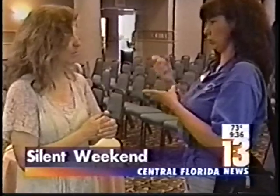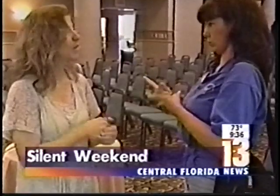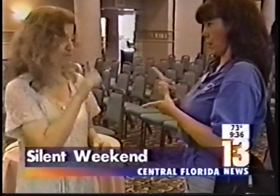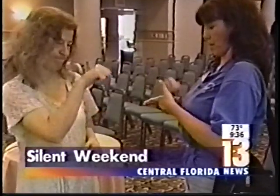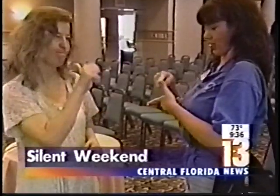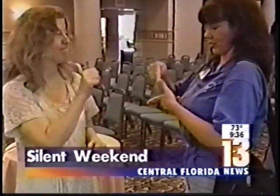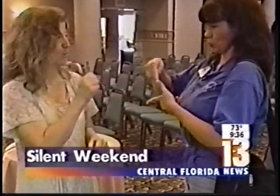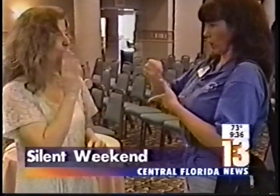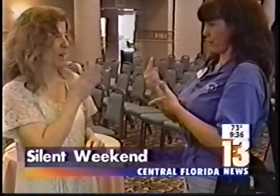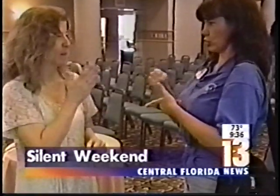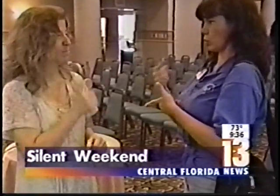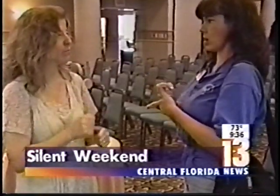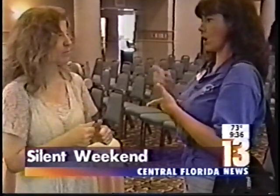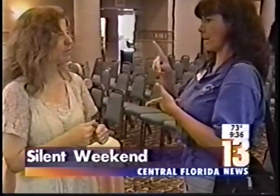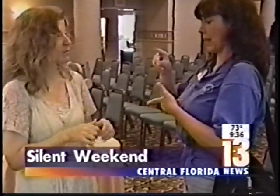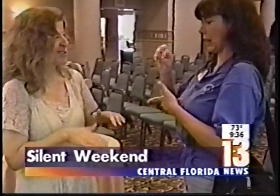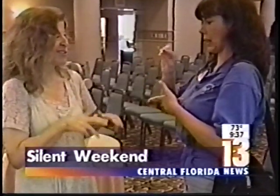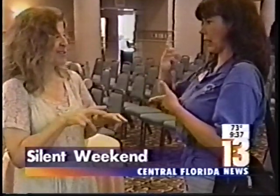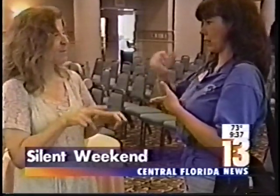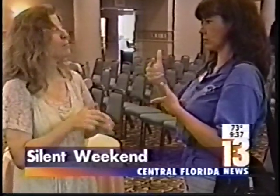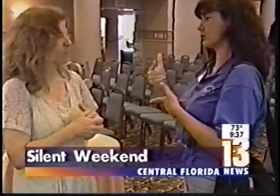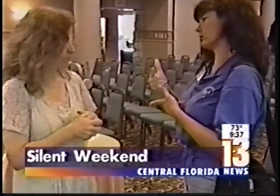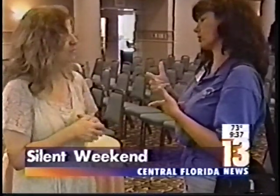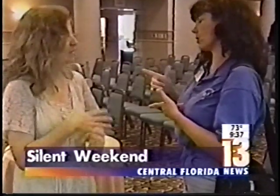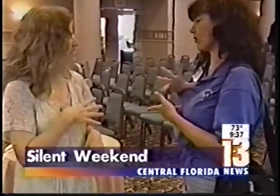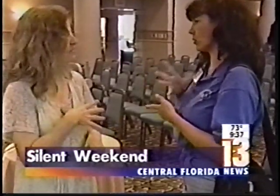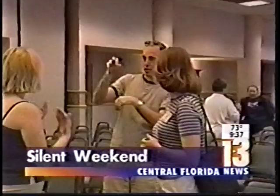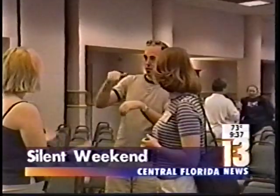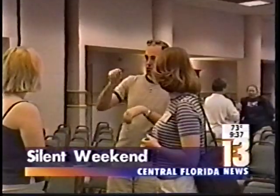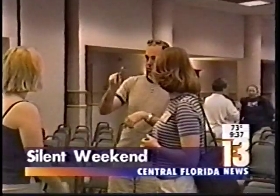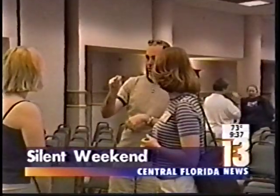Brevard County, but organizers say it won't be the last. They say it went